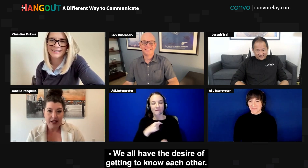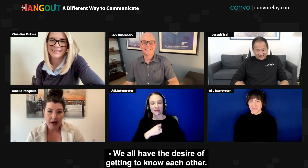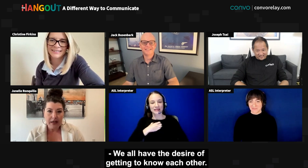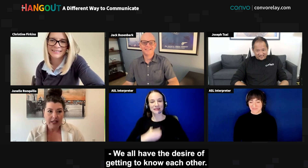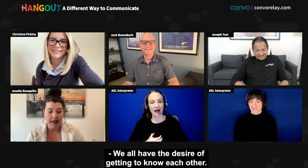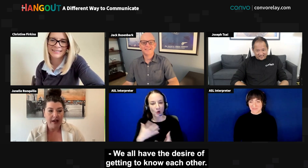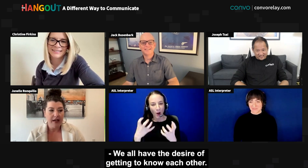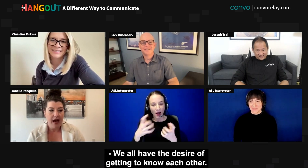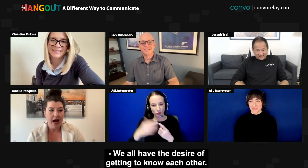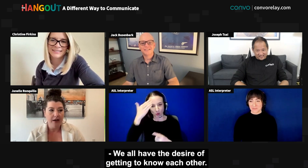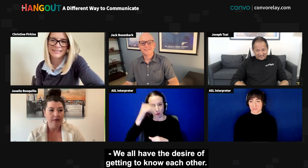know each other.